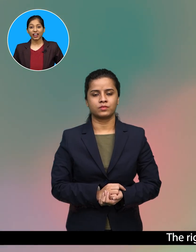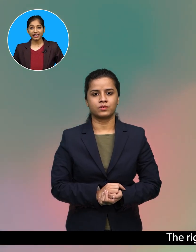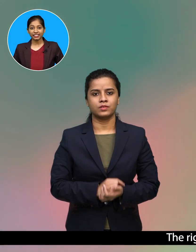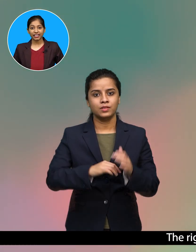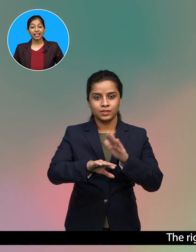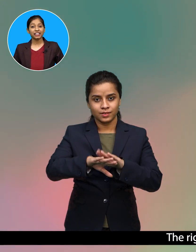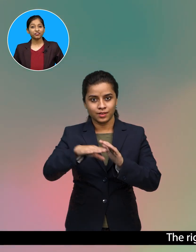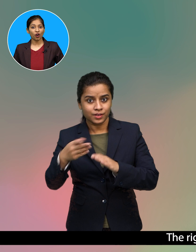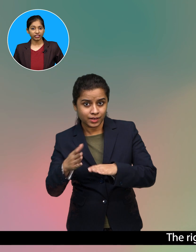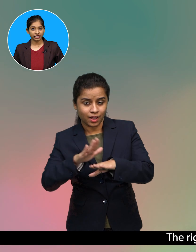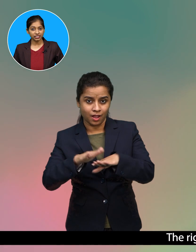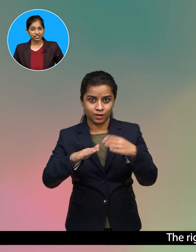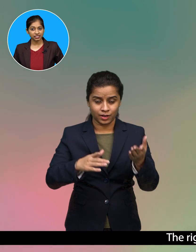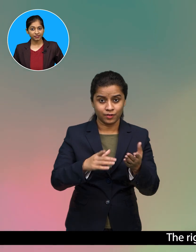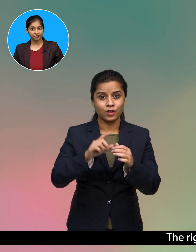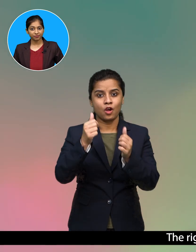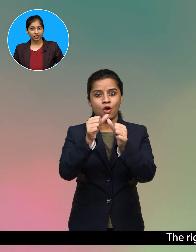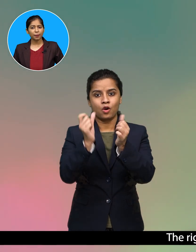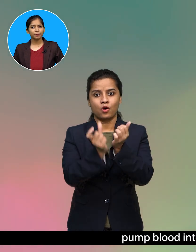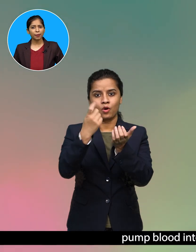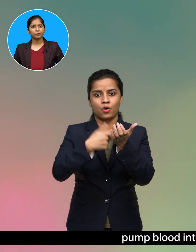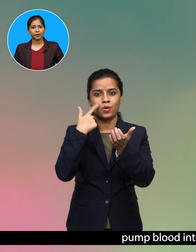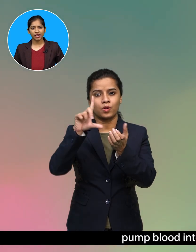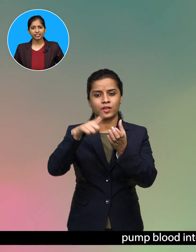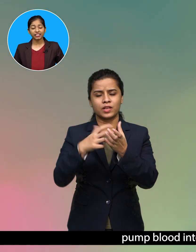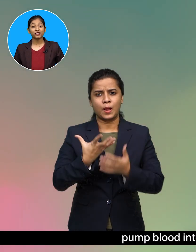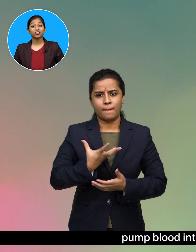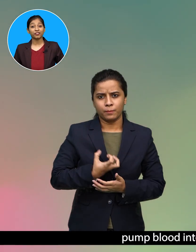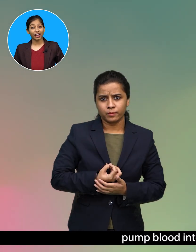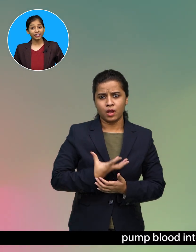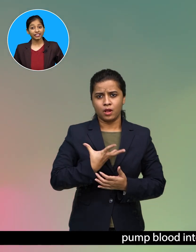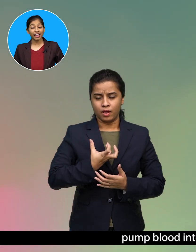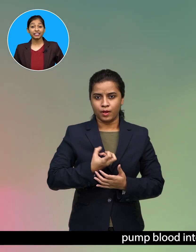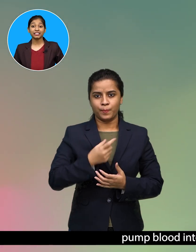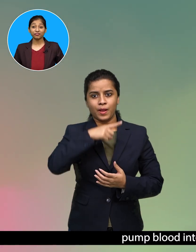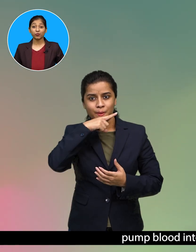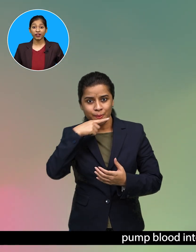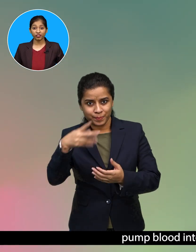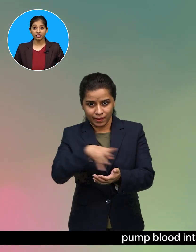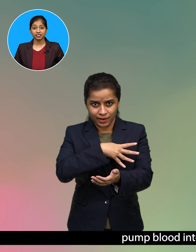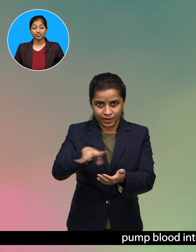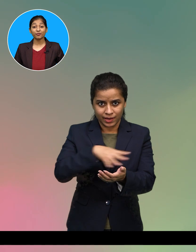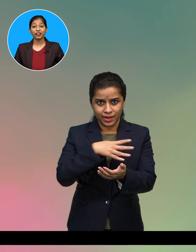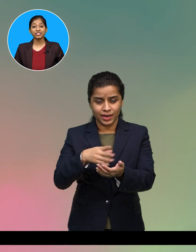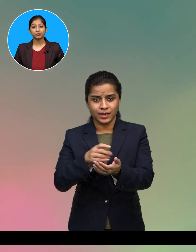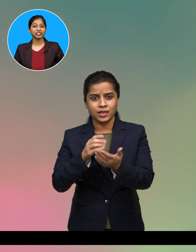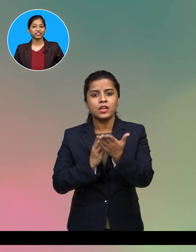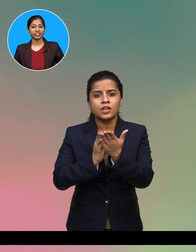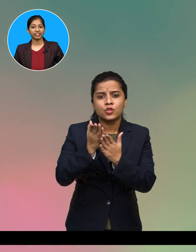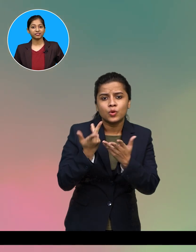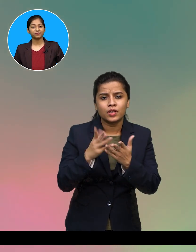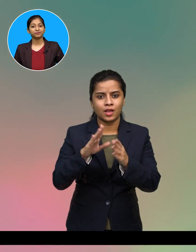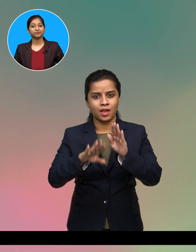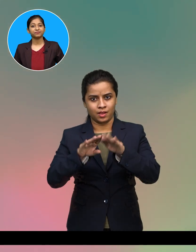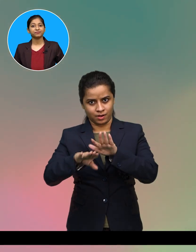The right and left auricles pump blood into the right and left ventricles